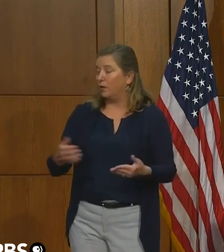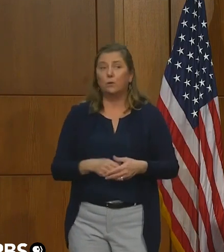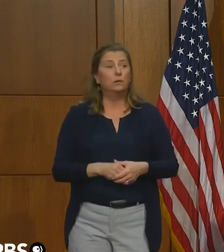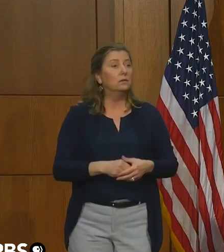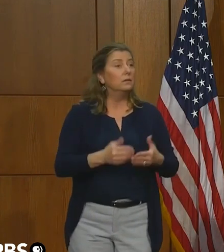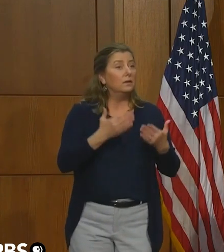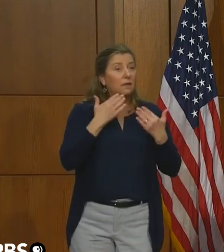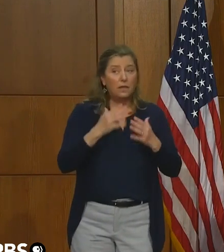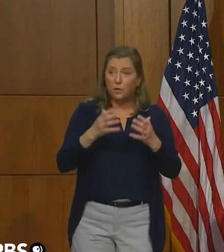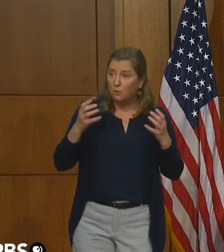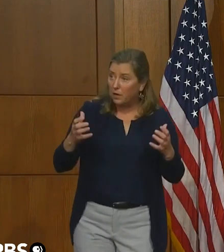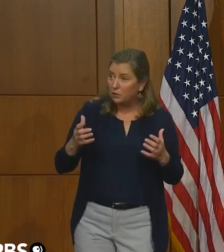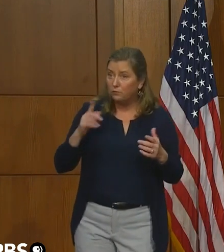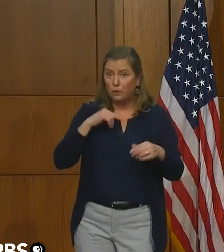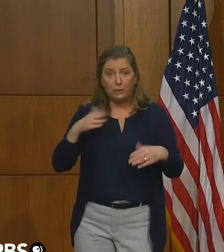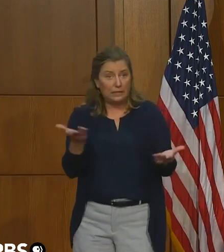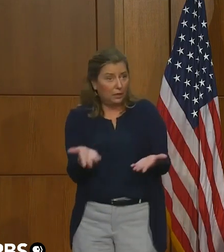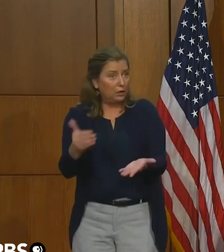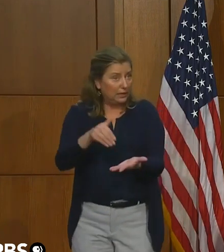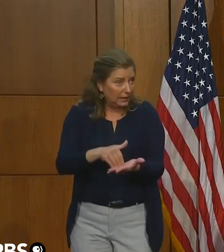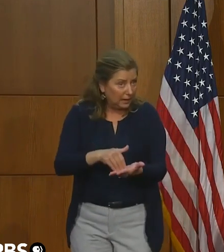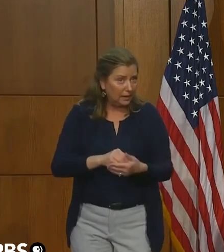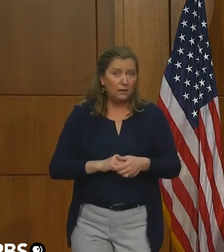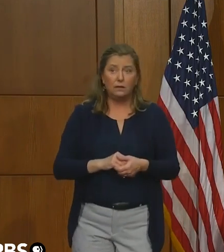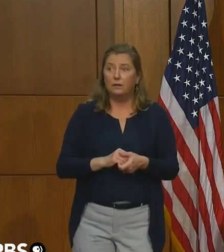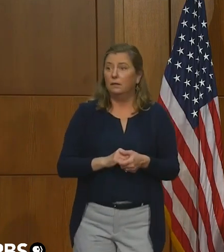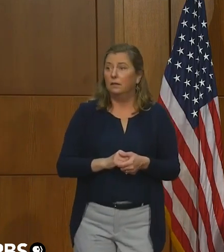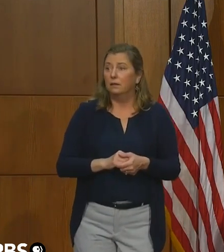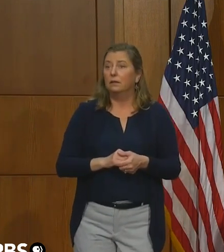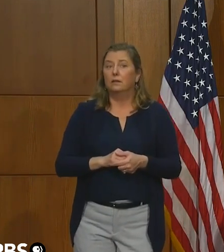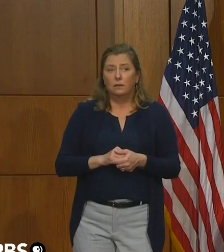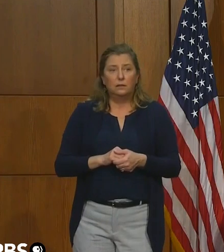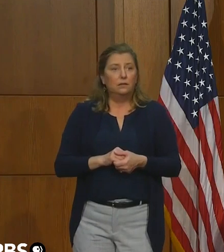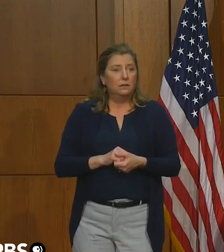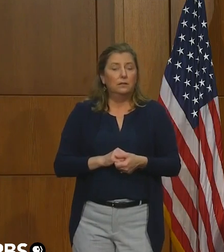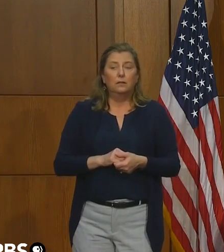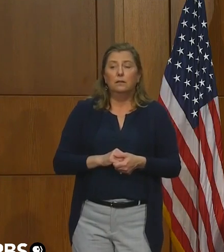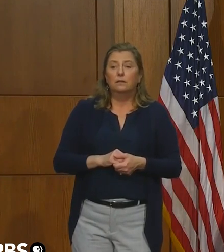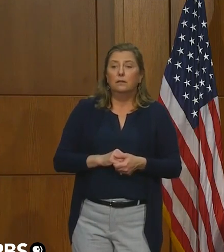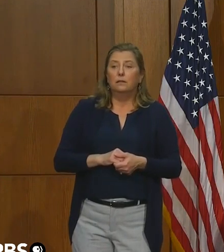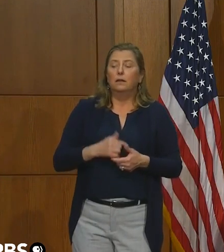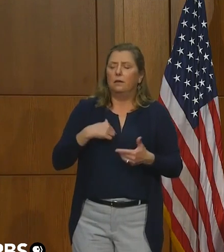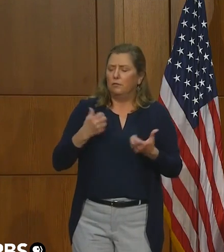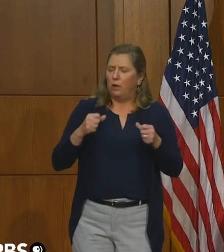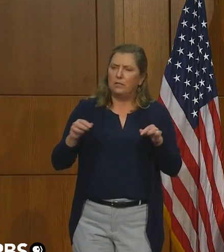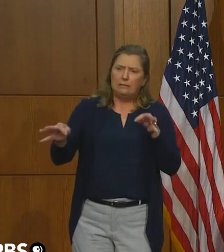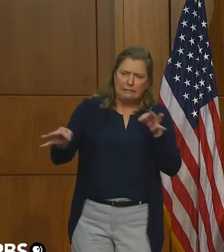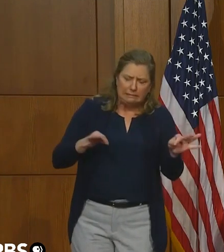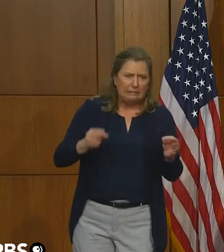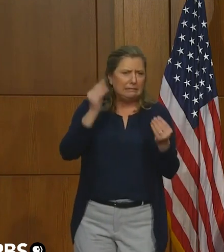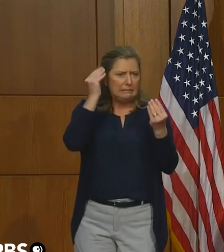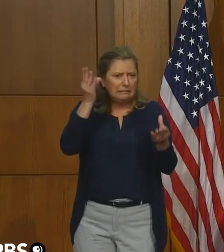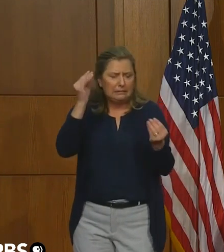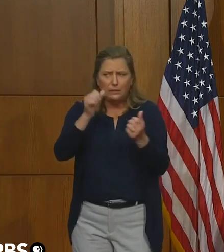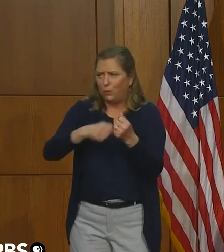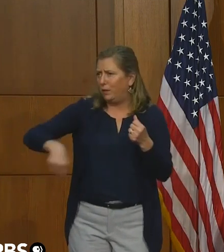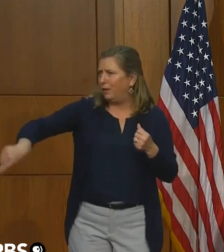Thank you all so much for being with us again. As we have tried to articulate and communicate with all of